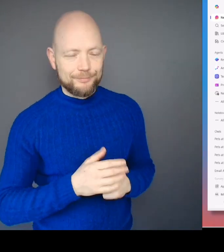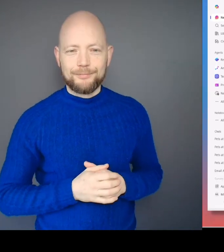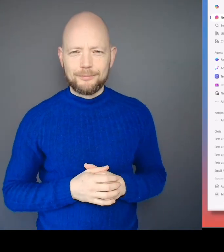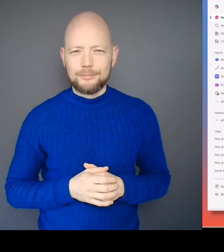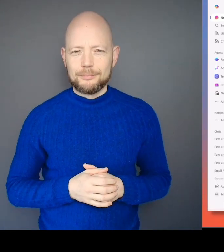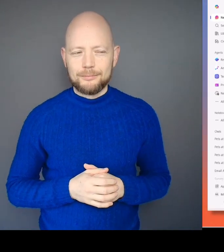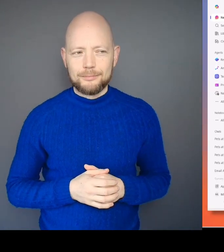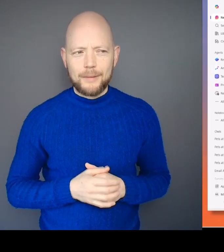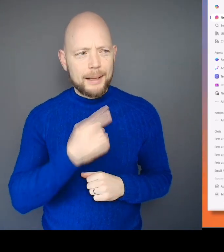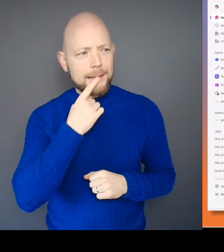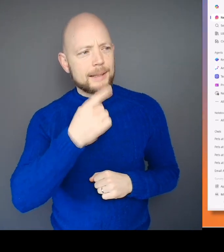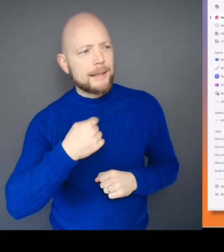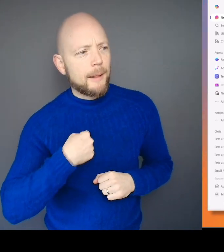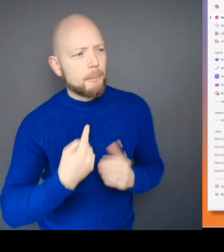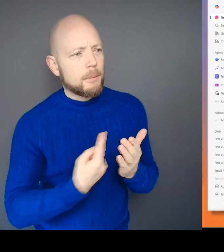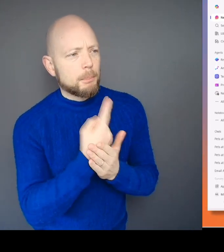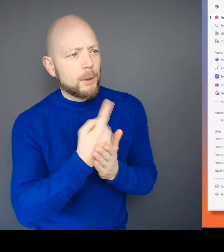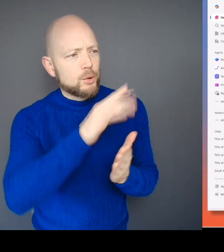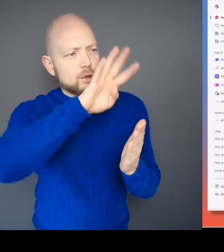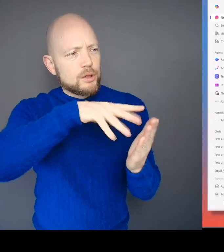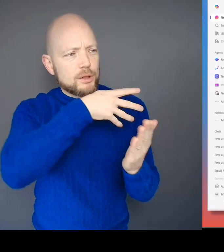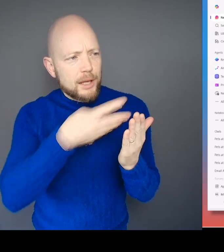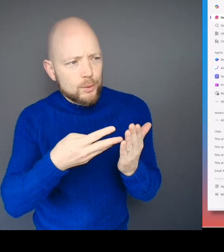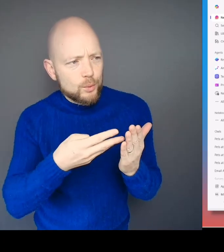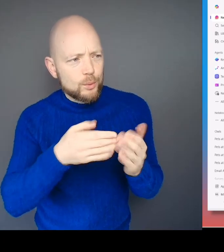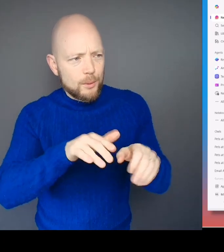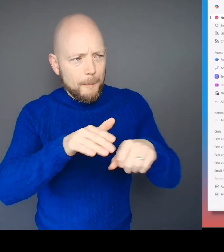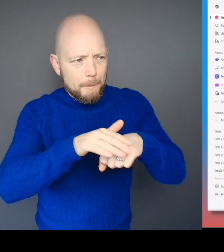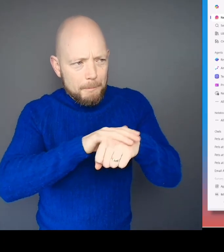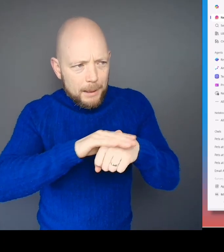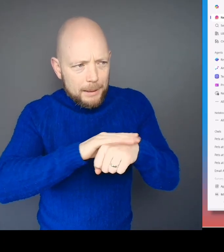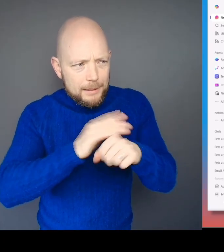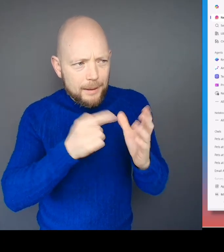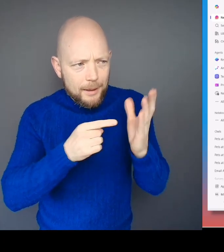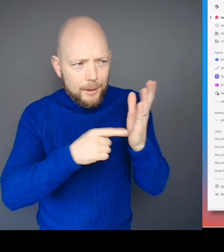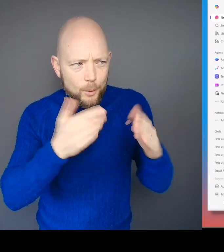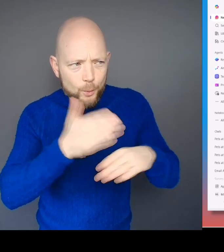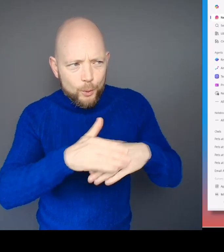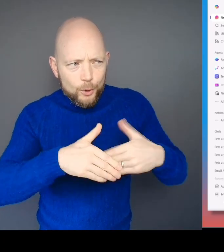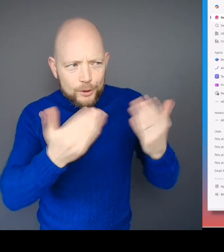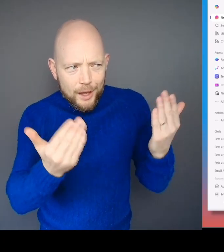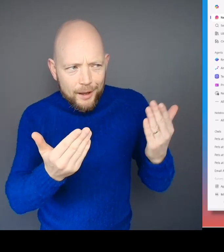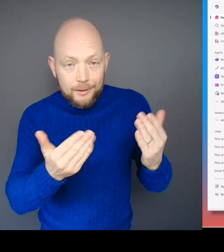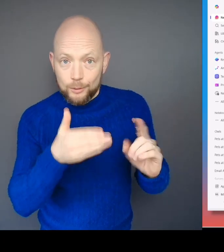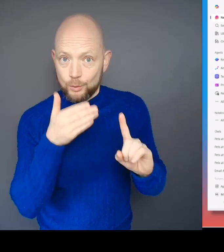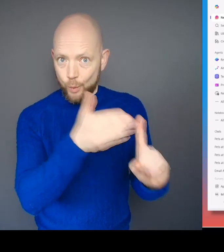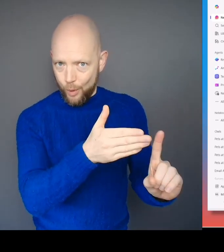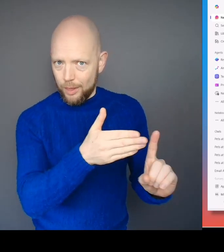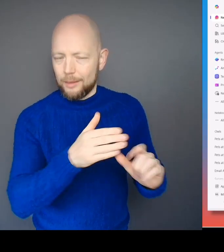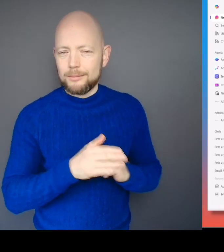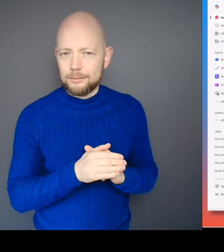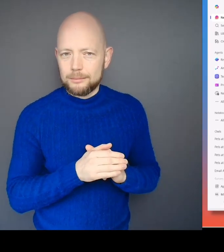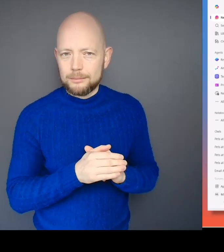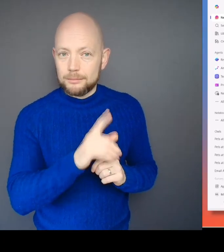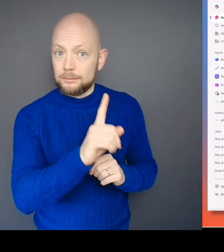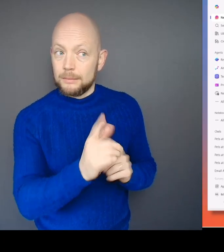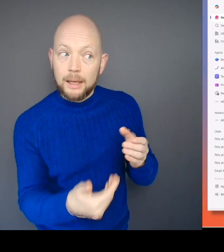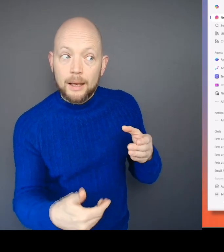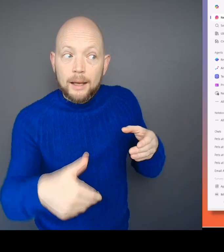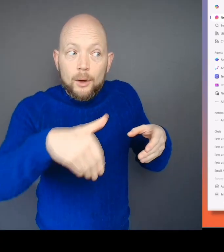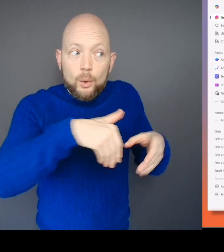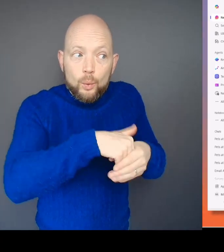my prompt. Tell me about the schedule for pets at workday. That's my goal. The next thing I'm going to do here is to